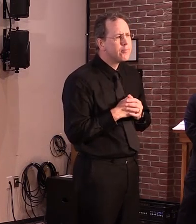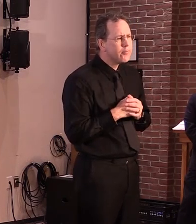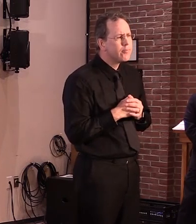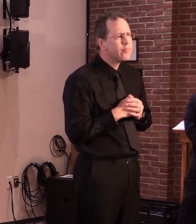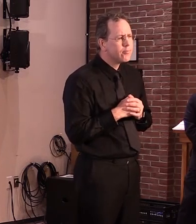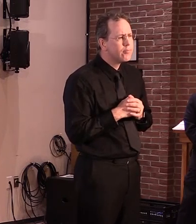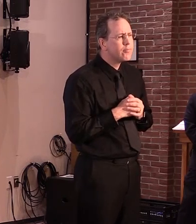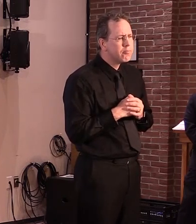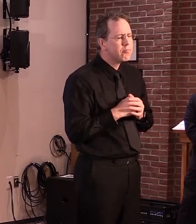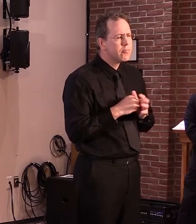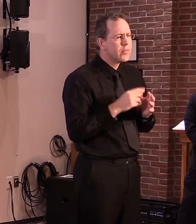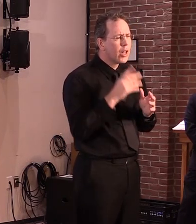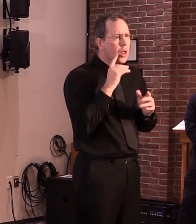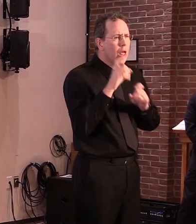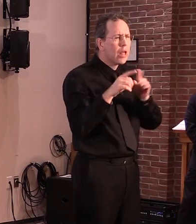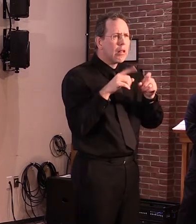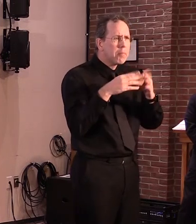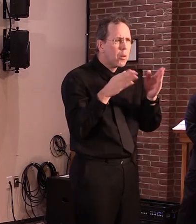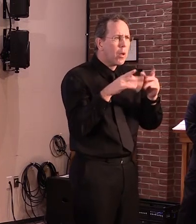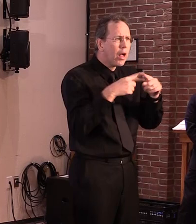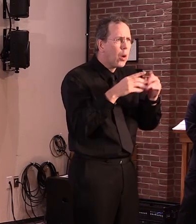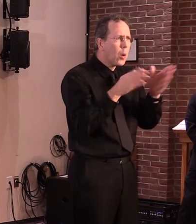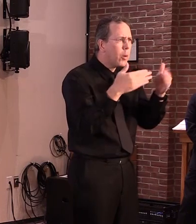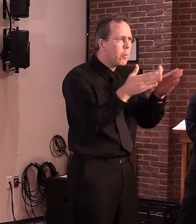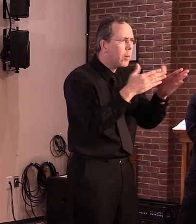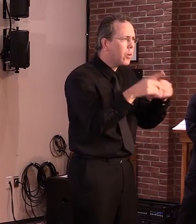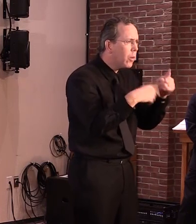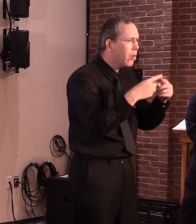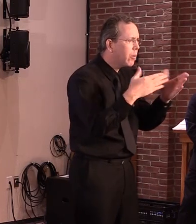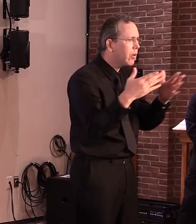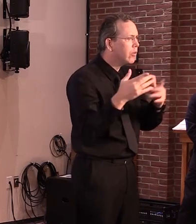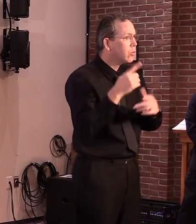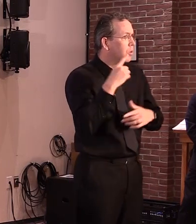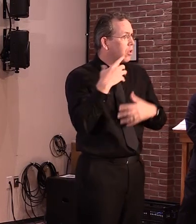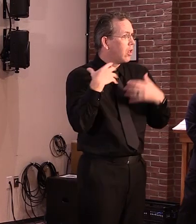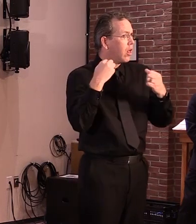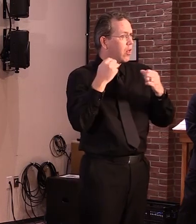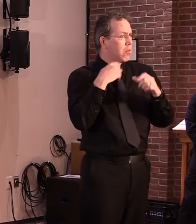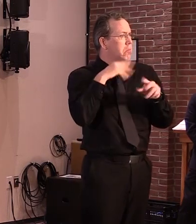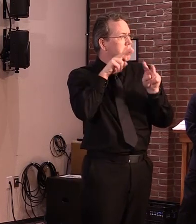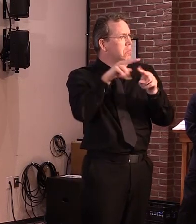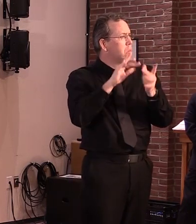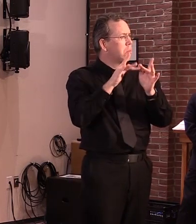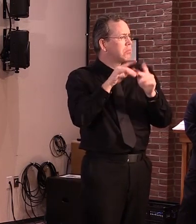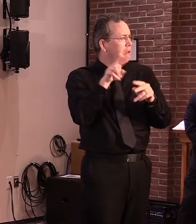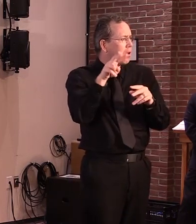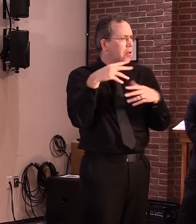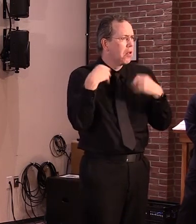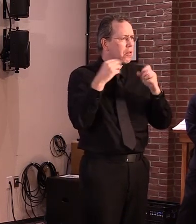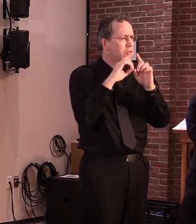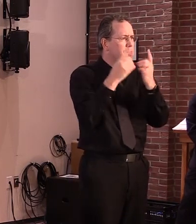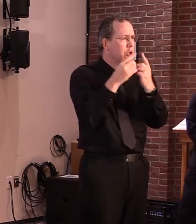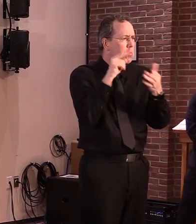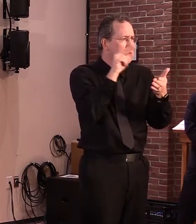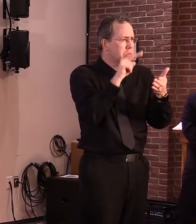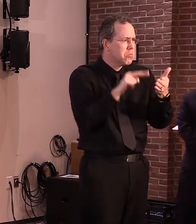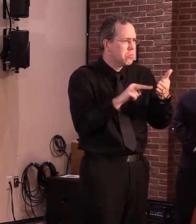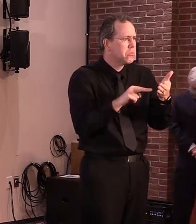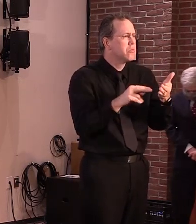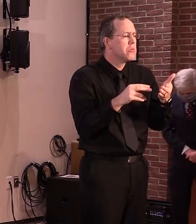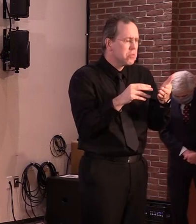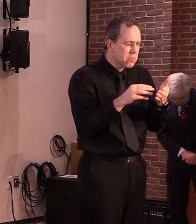department's website, we've seen, you know, roughly 36 new cases in 2 weeks, basically the incubation period of this